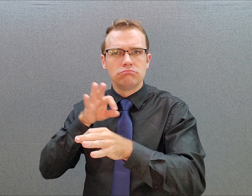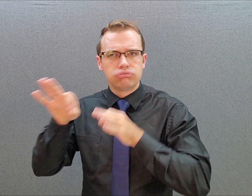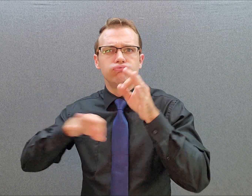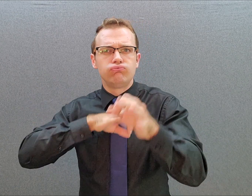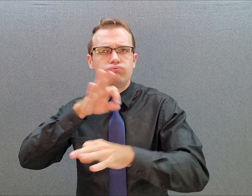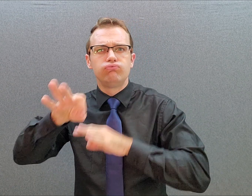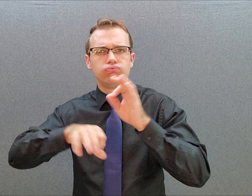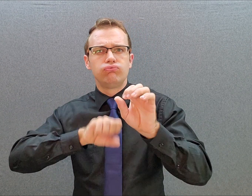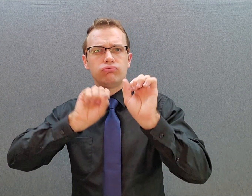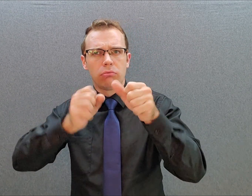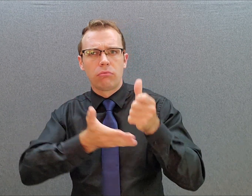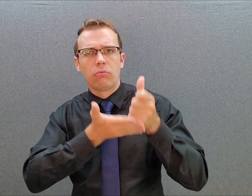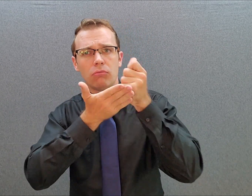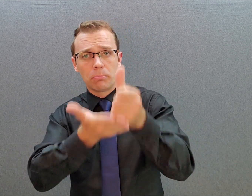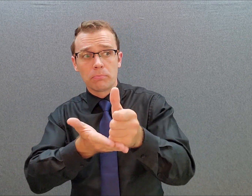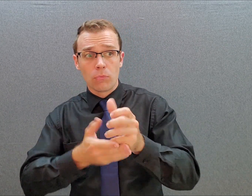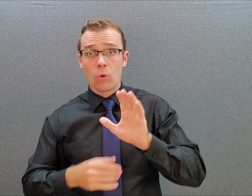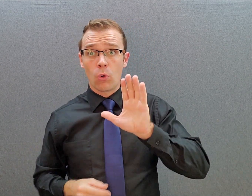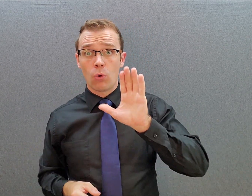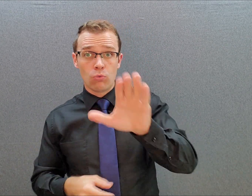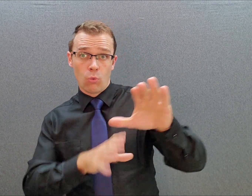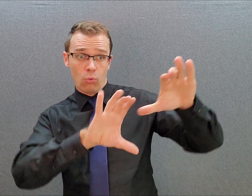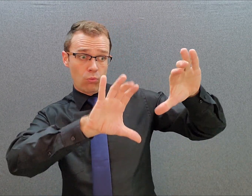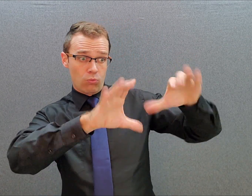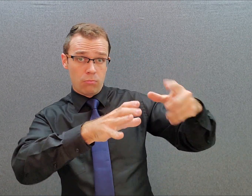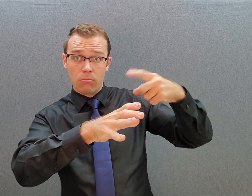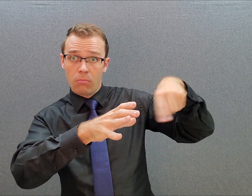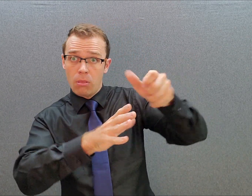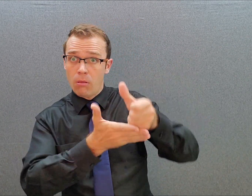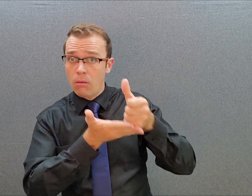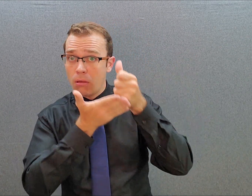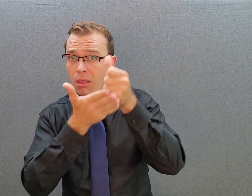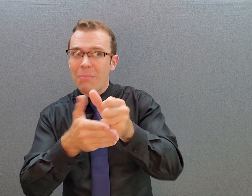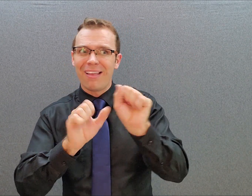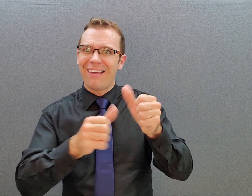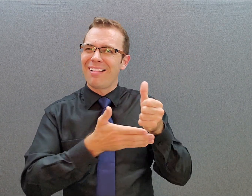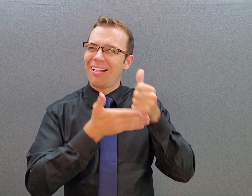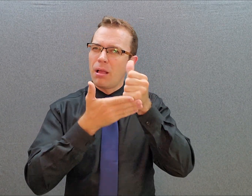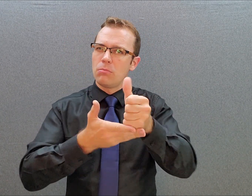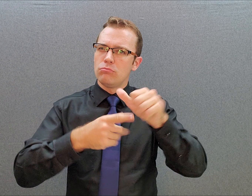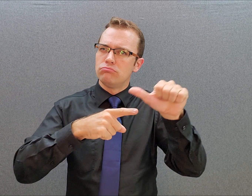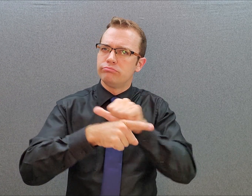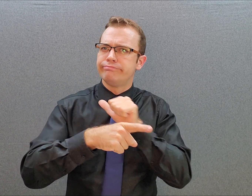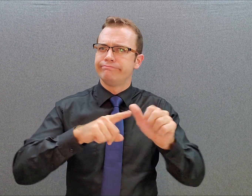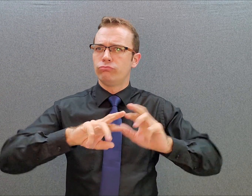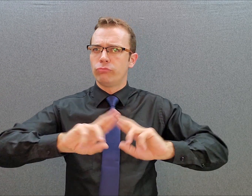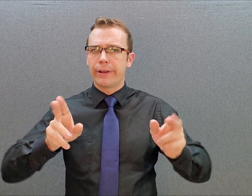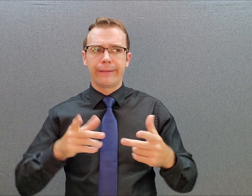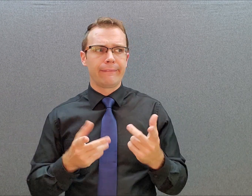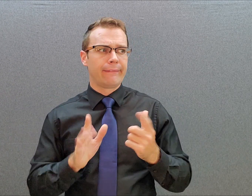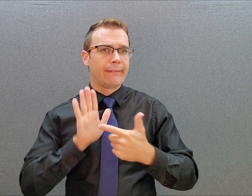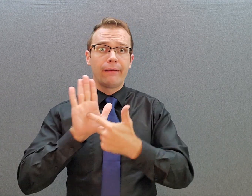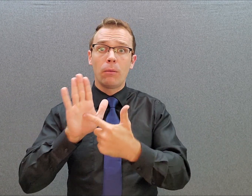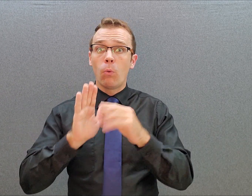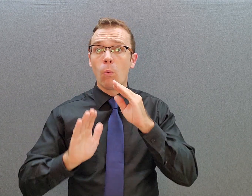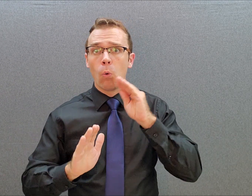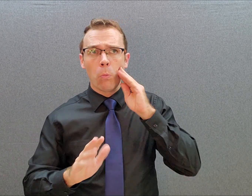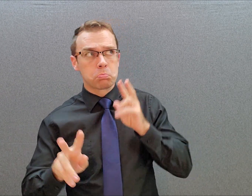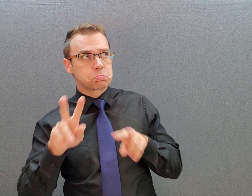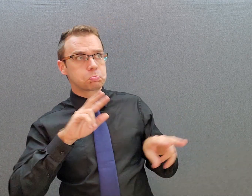disaster. Your network can help you practice vital activities, like evaluating your home